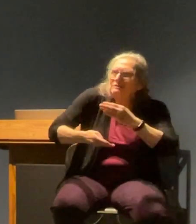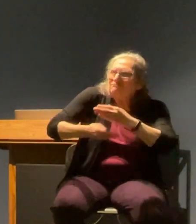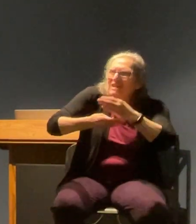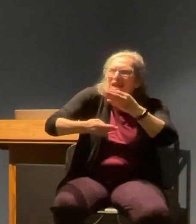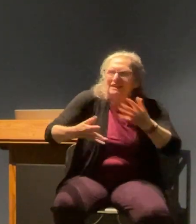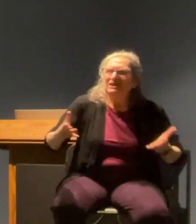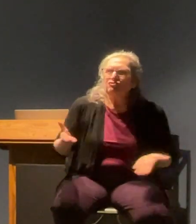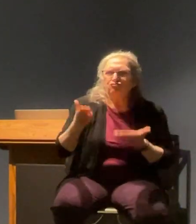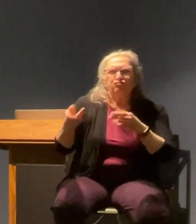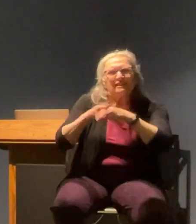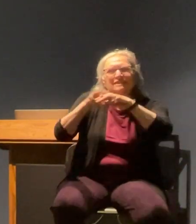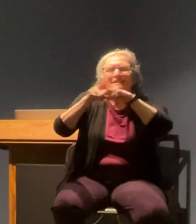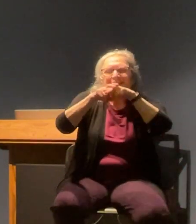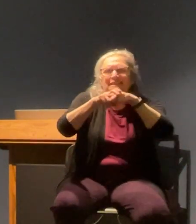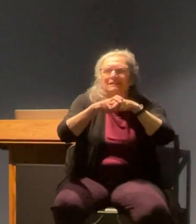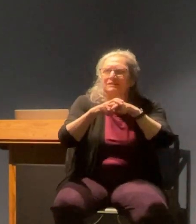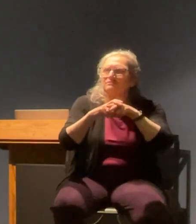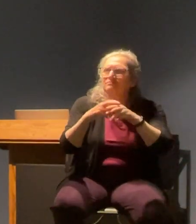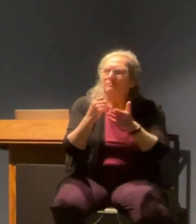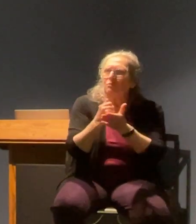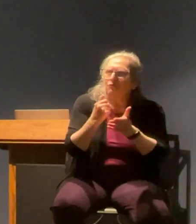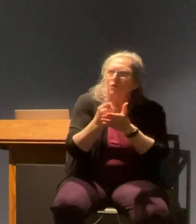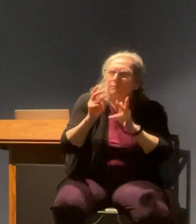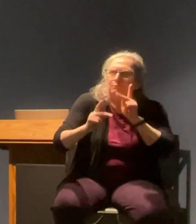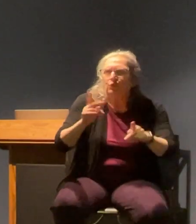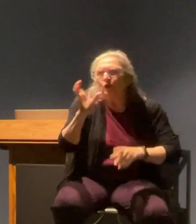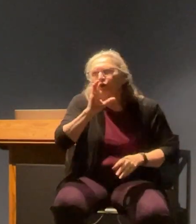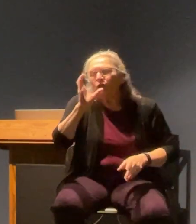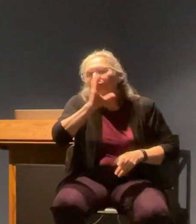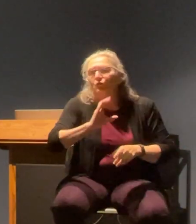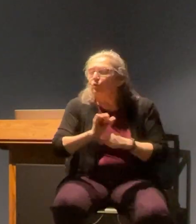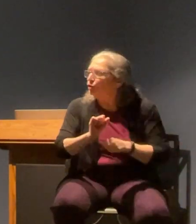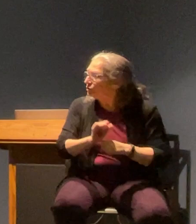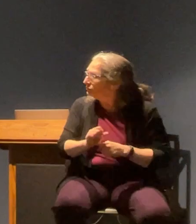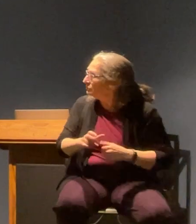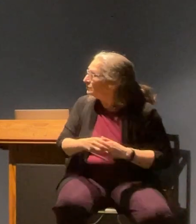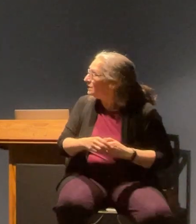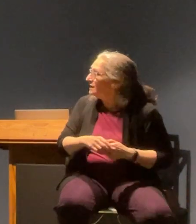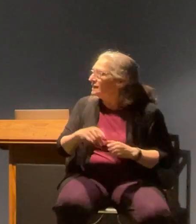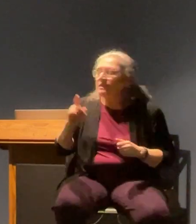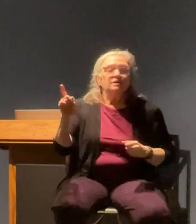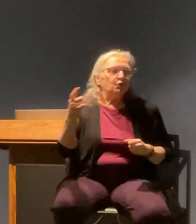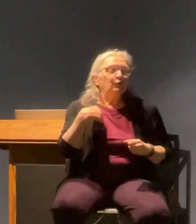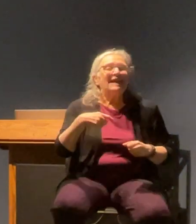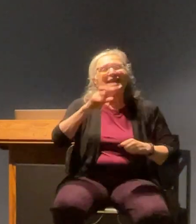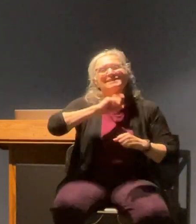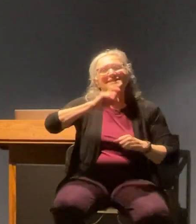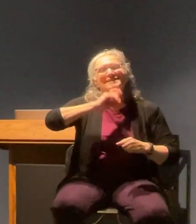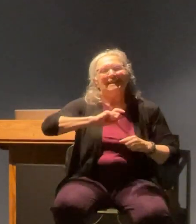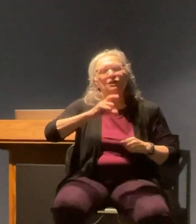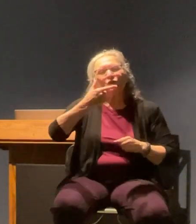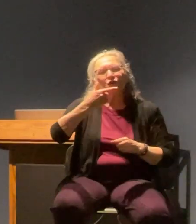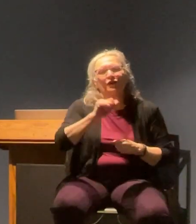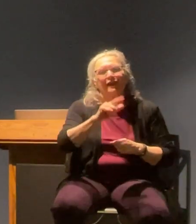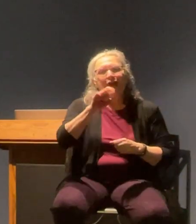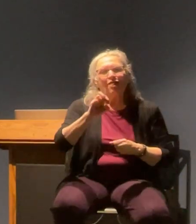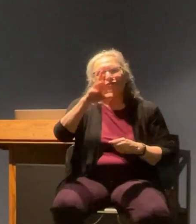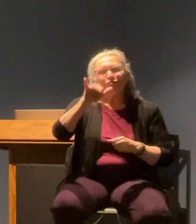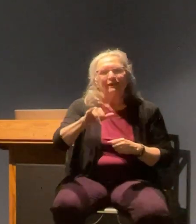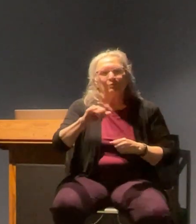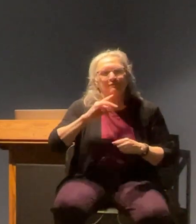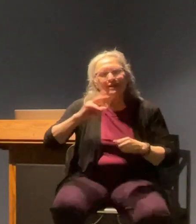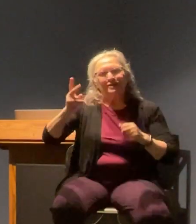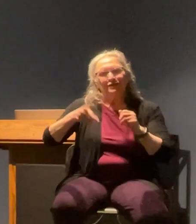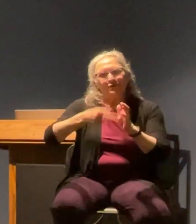Most importantly for me was recently what we did for this gala. November 20th, it was called the Sneaker Gala. We did it 2 years straight. Each year had